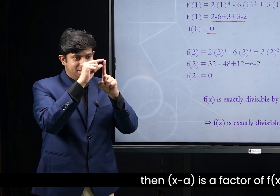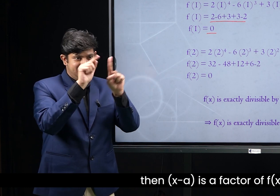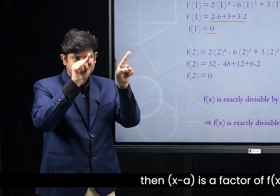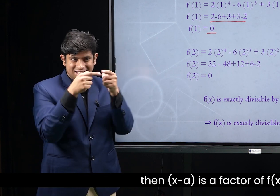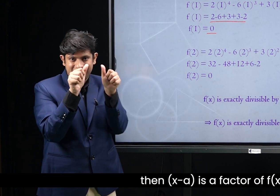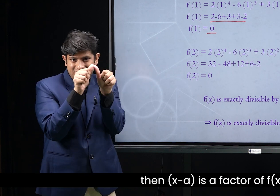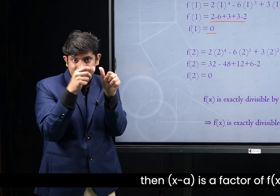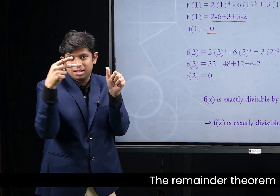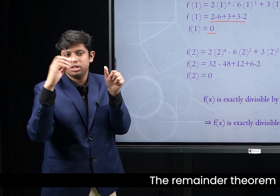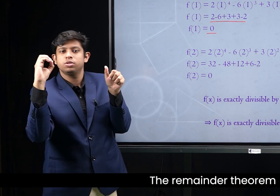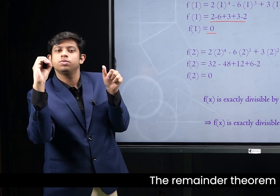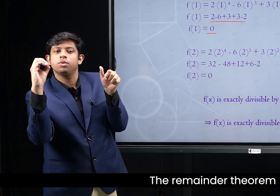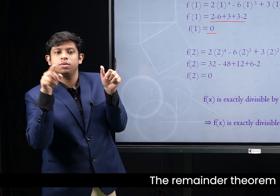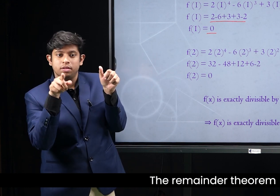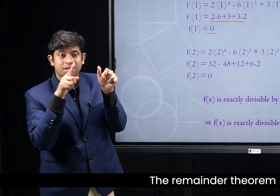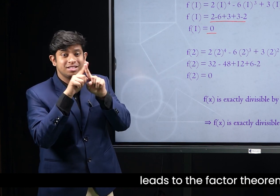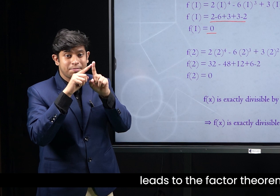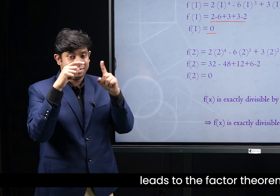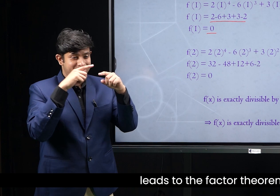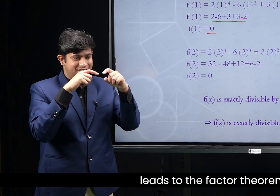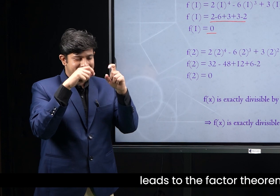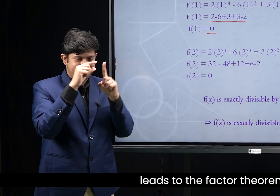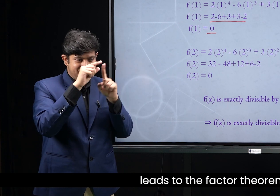x. The remainder theorem leads to the factor theorem.